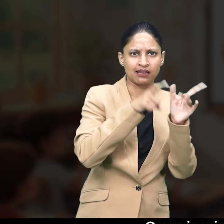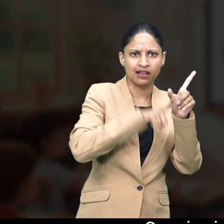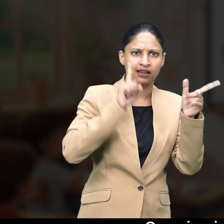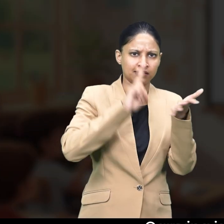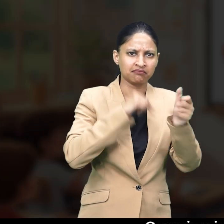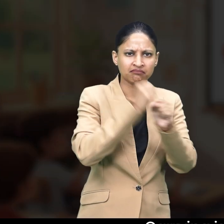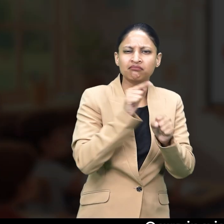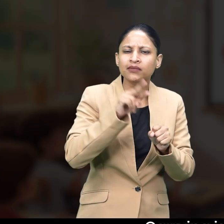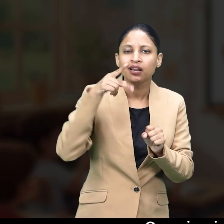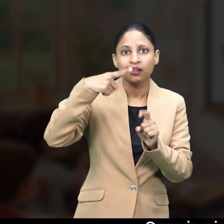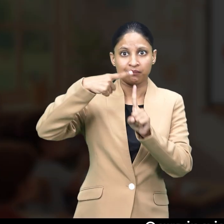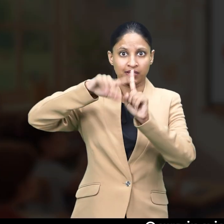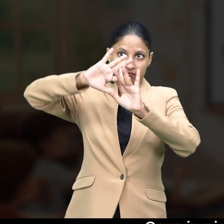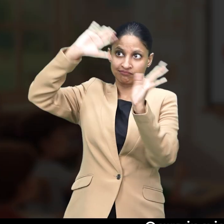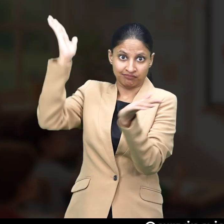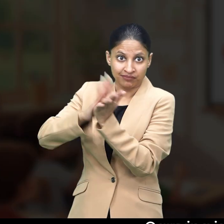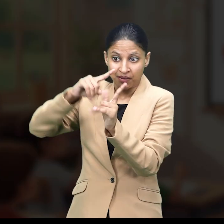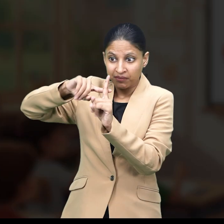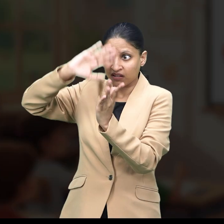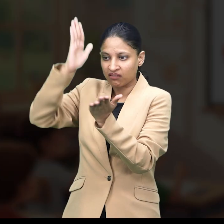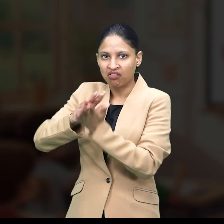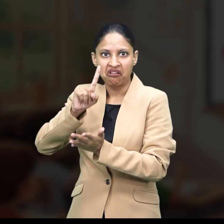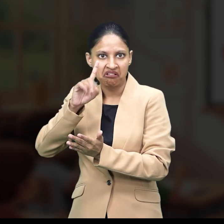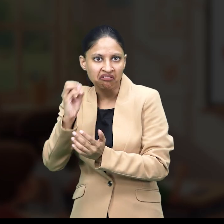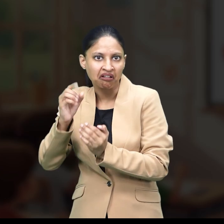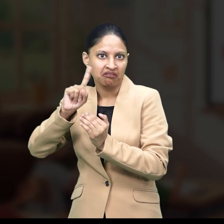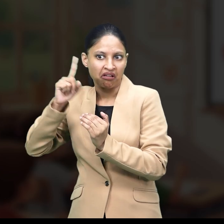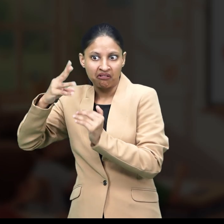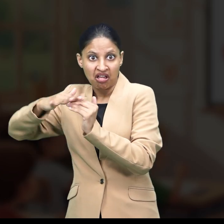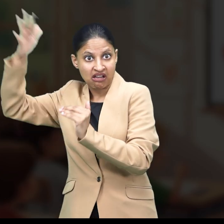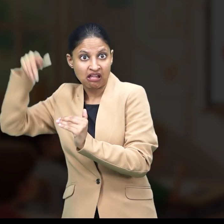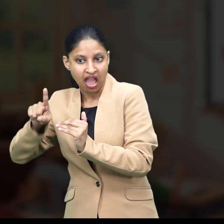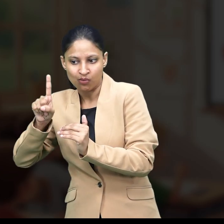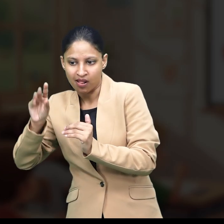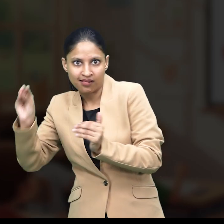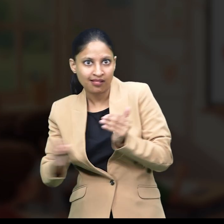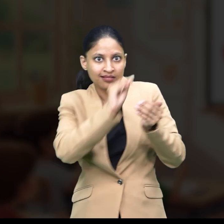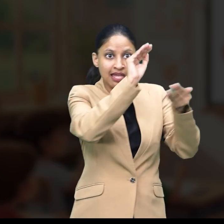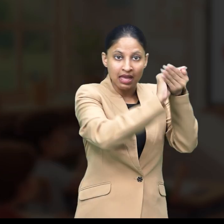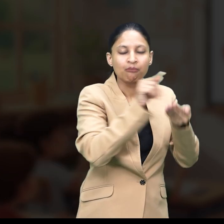Carrying is used when digits in one place add to more than 9.